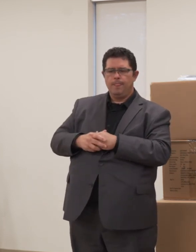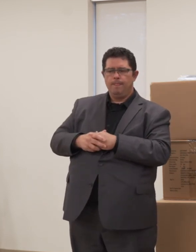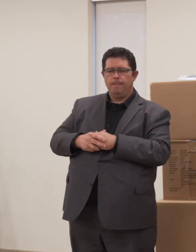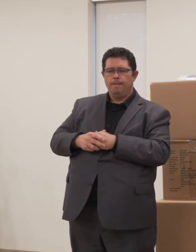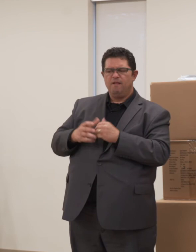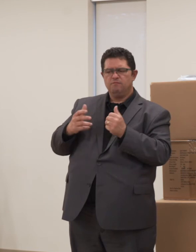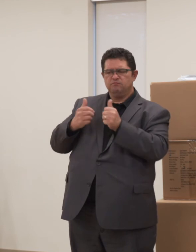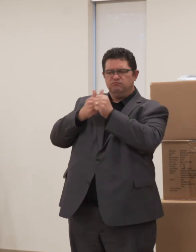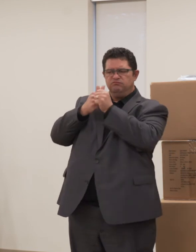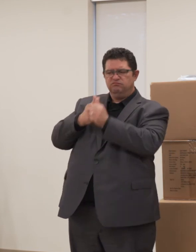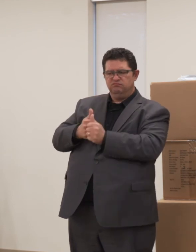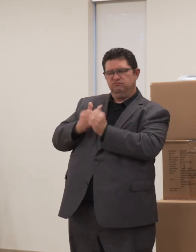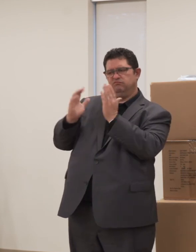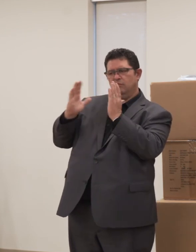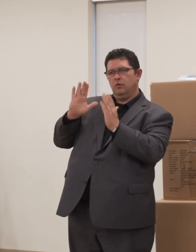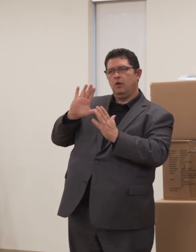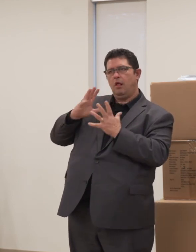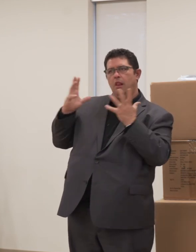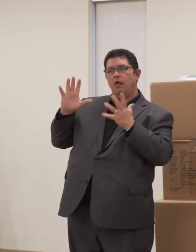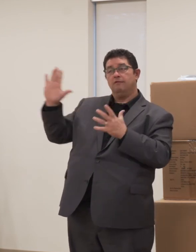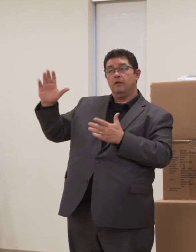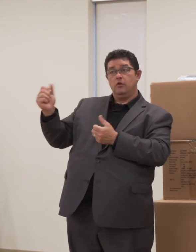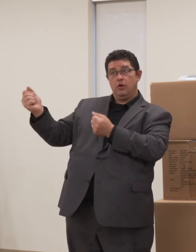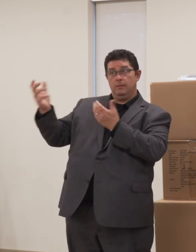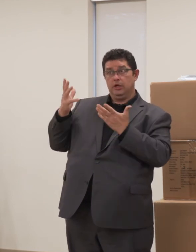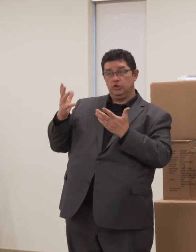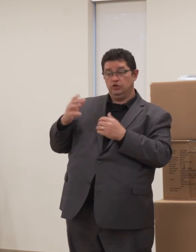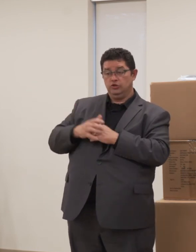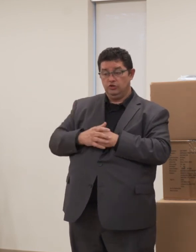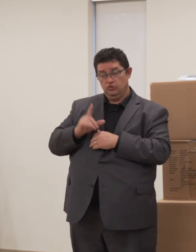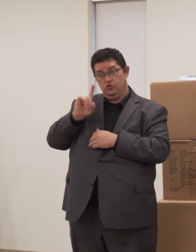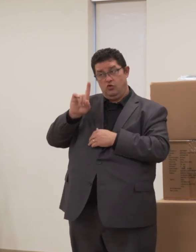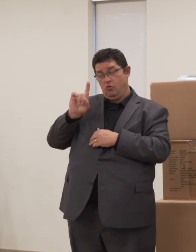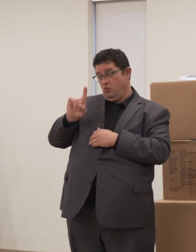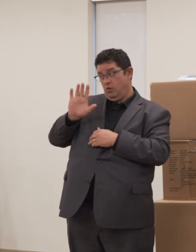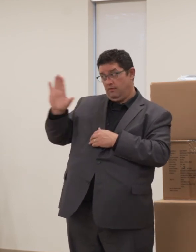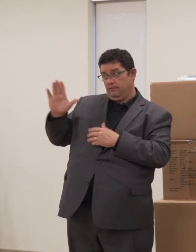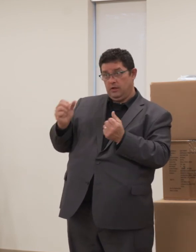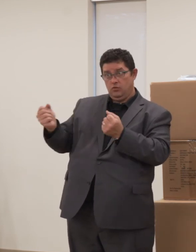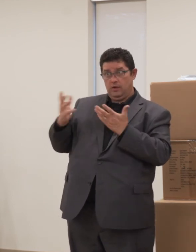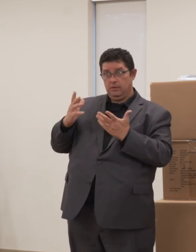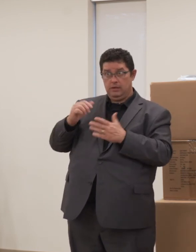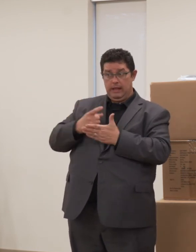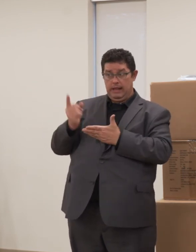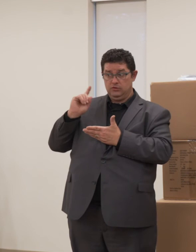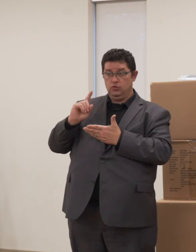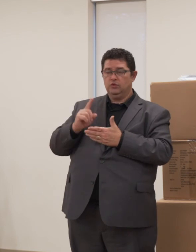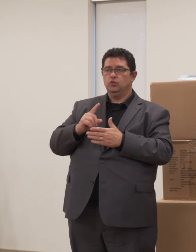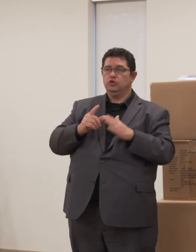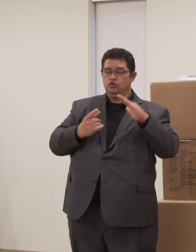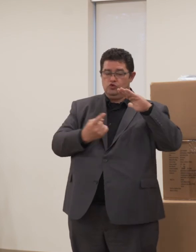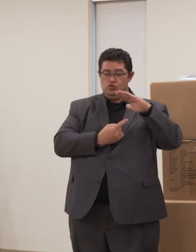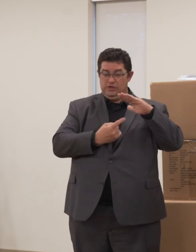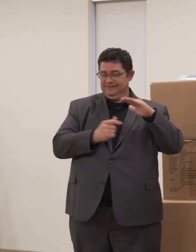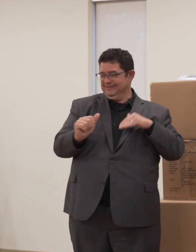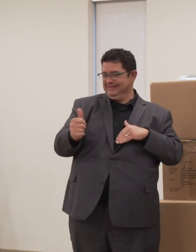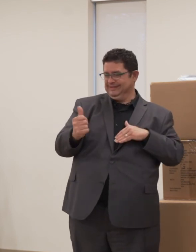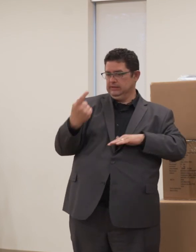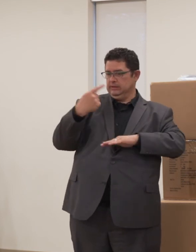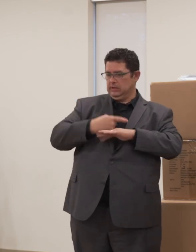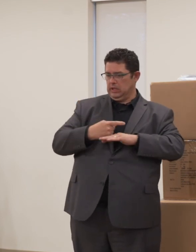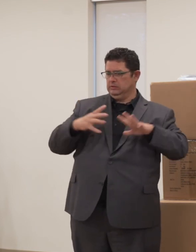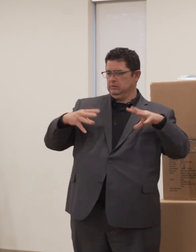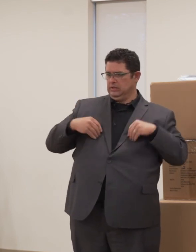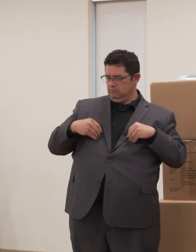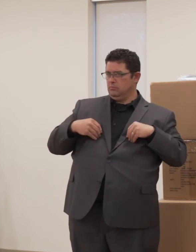of their recommendations. And one of the recommendations last week was that quarantining for 10 days was acceptable. Instead of 14, we